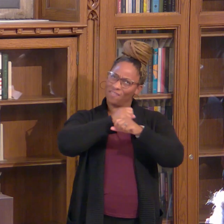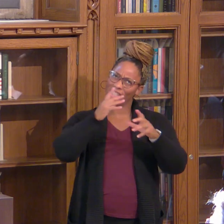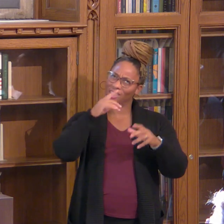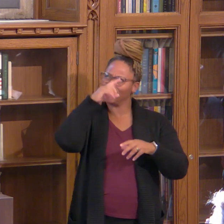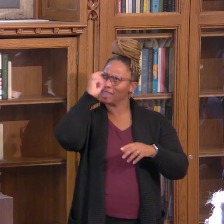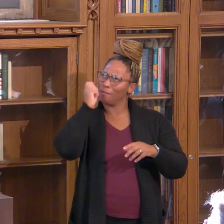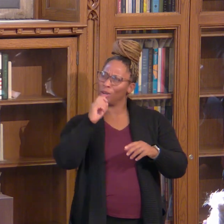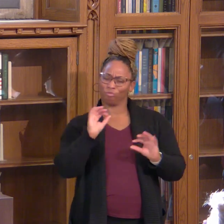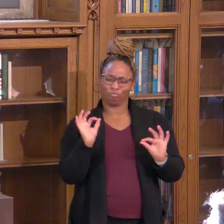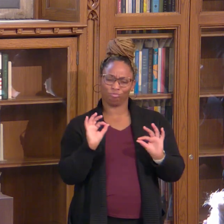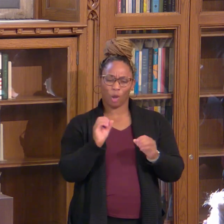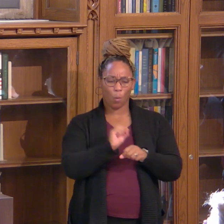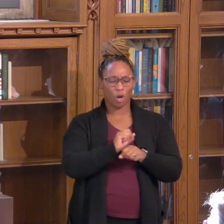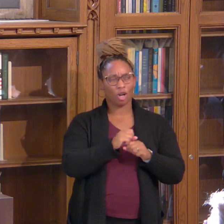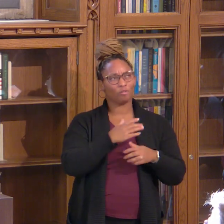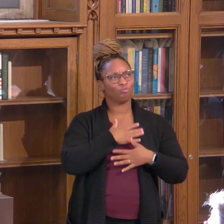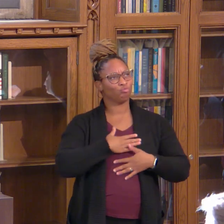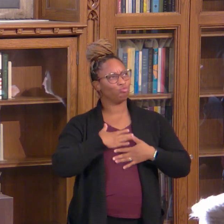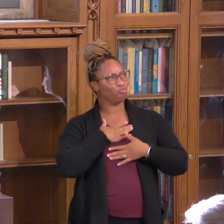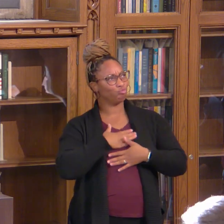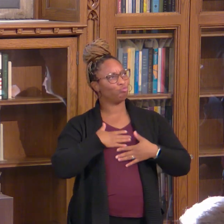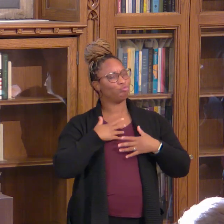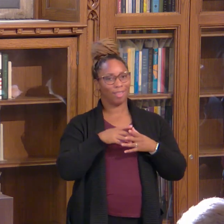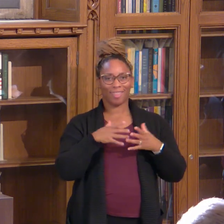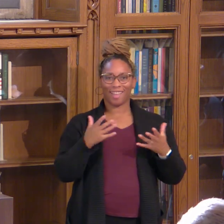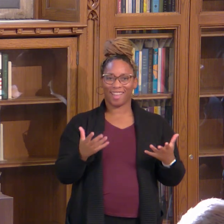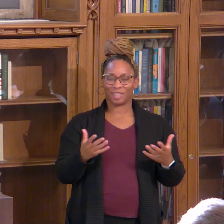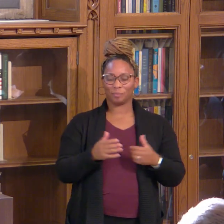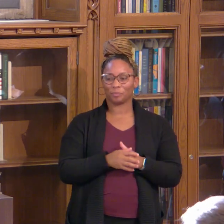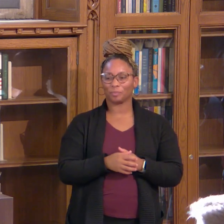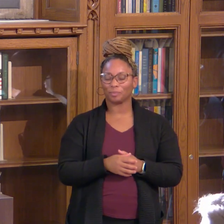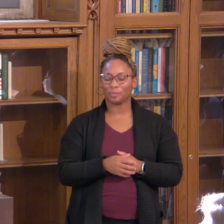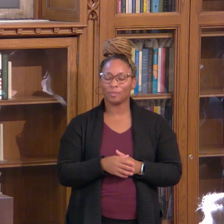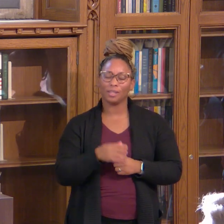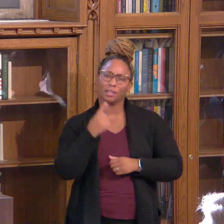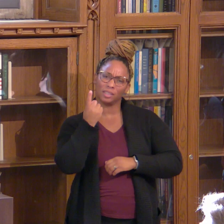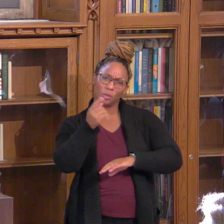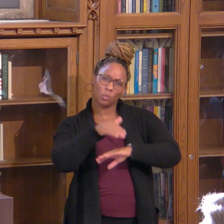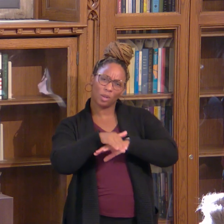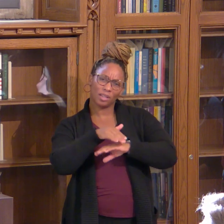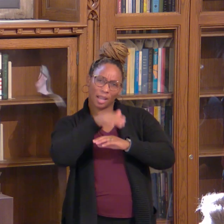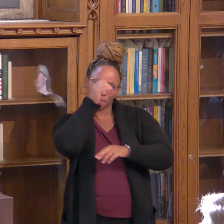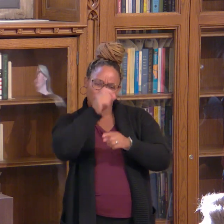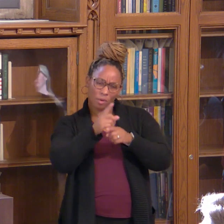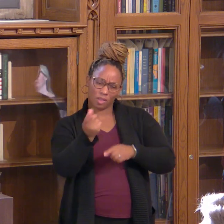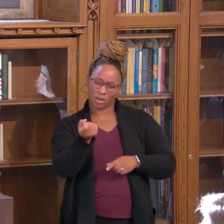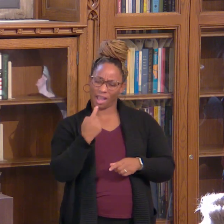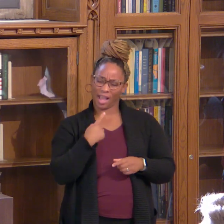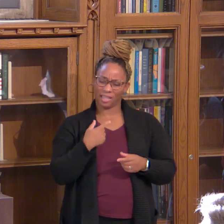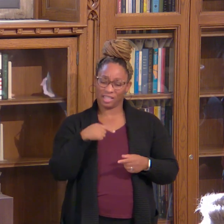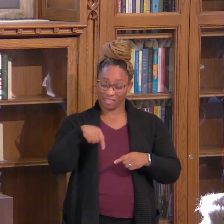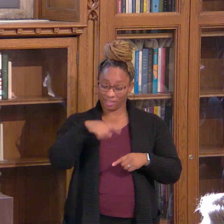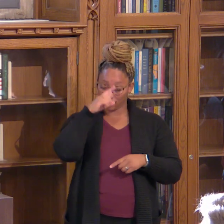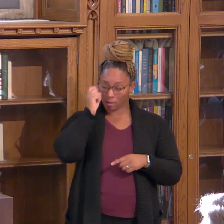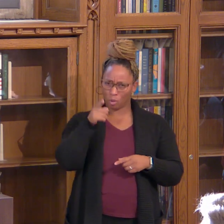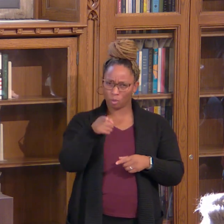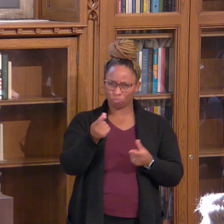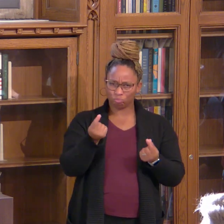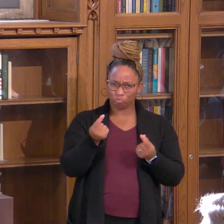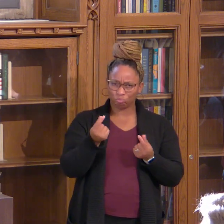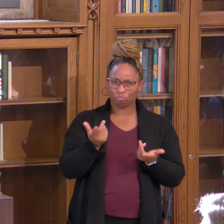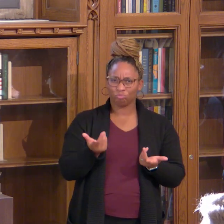work and much Leisure one evening my brother asked me what are you going to do this